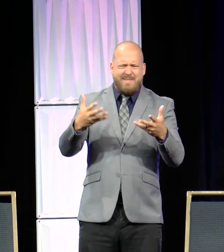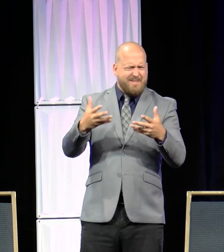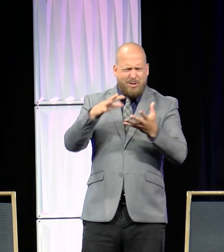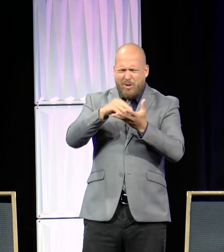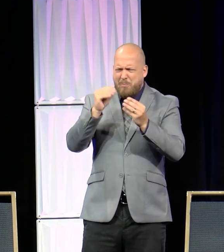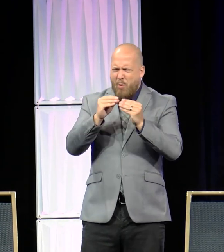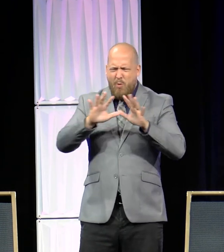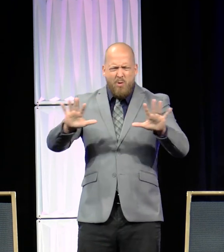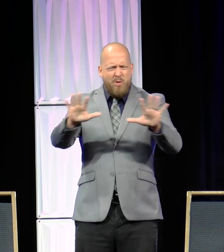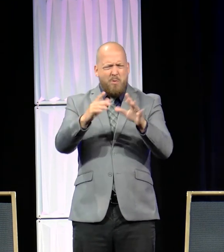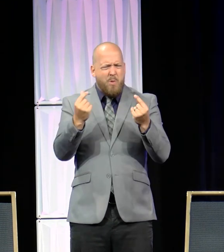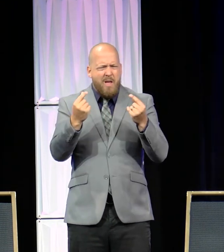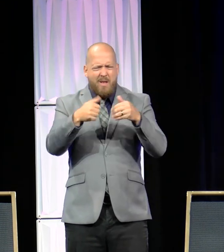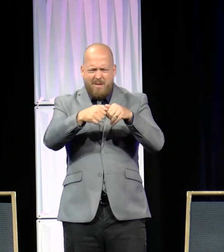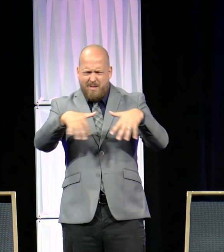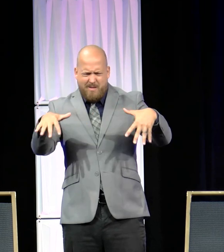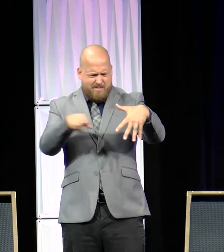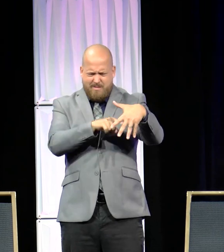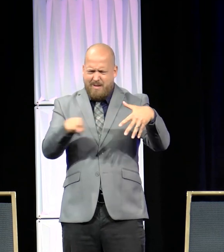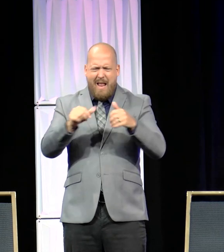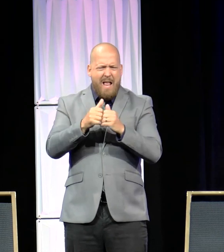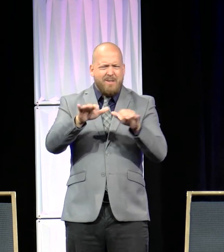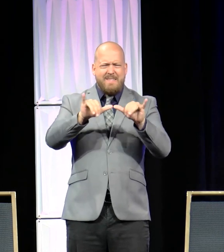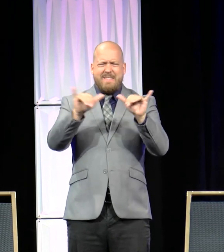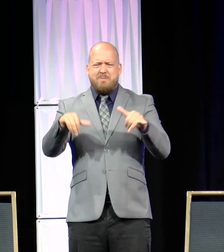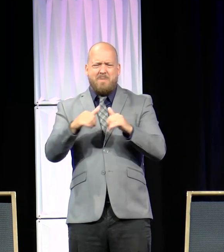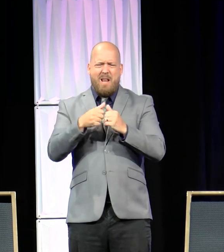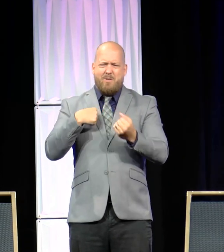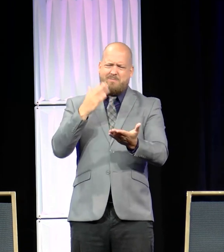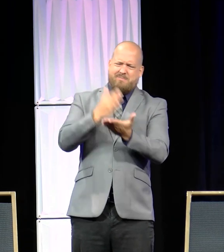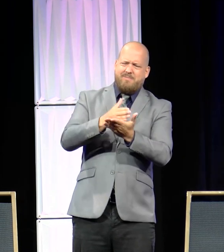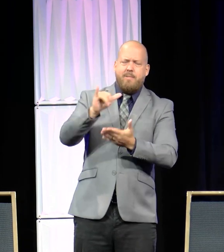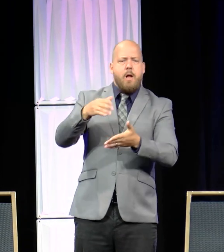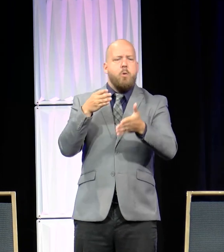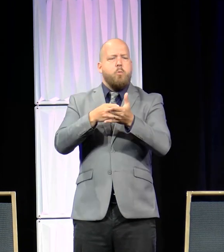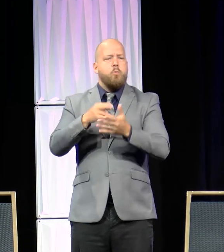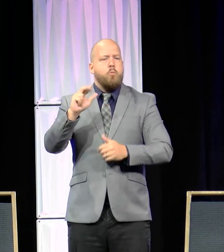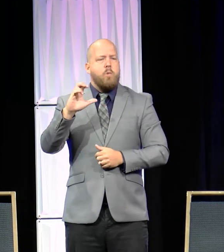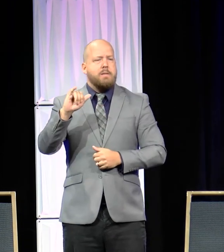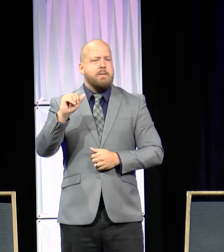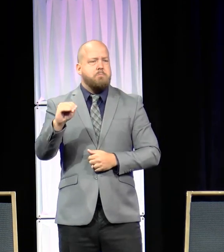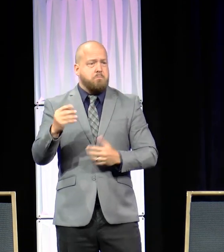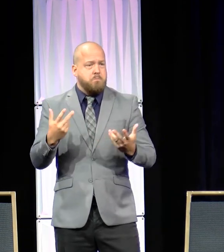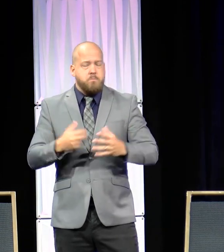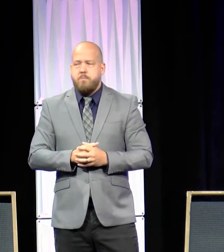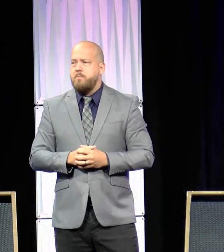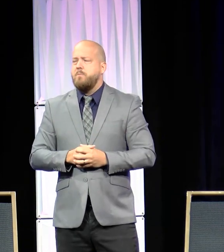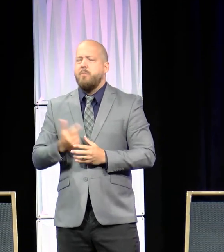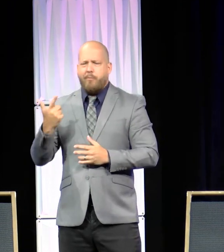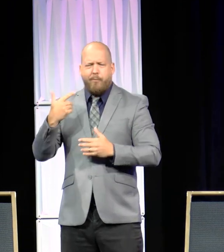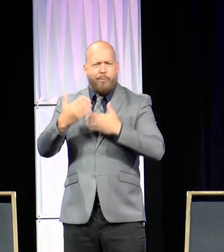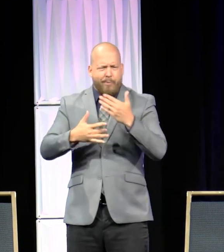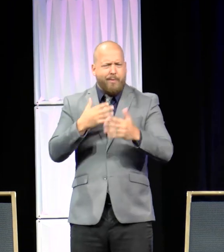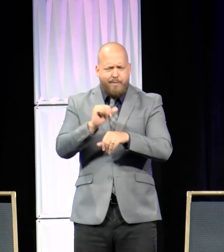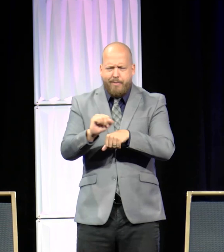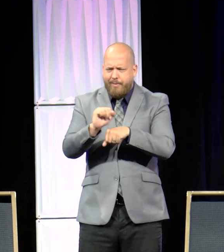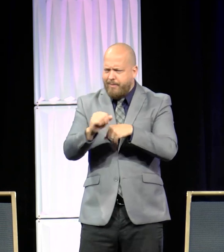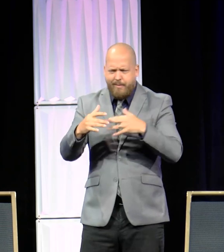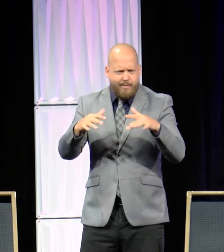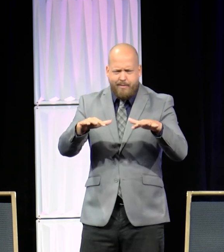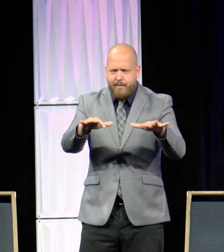racism meant and what that work was. So I started, you know, when you're doing any group oppression